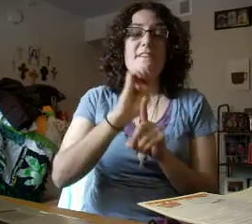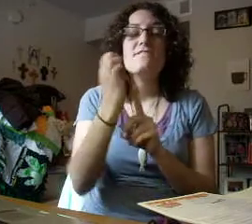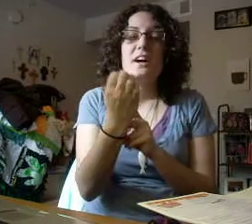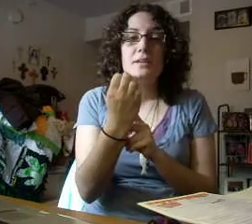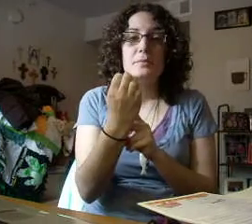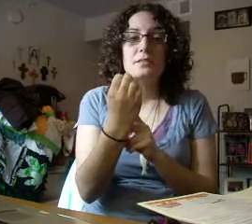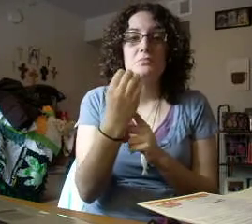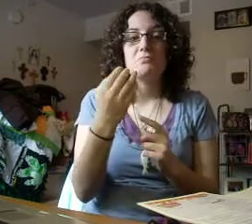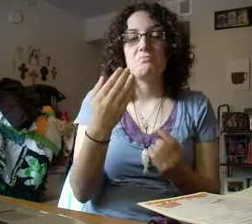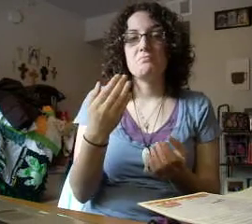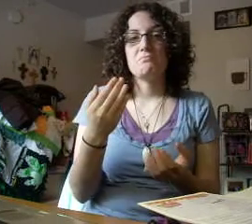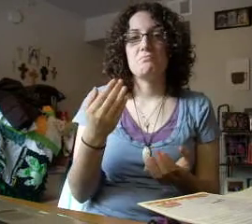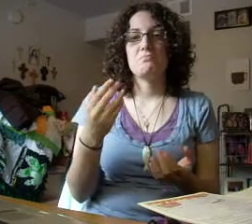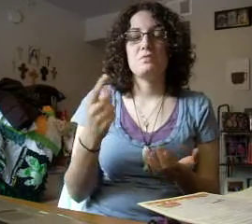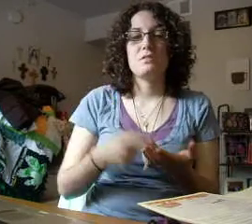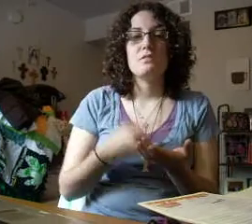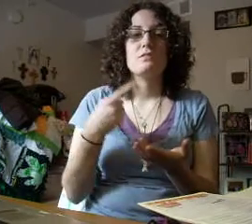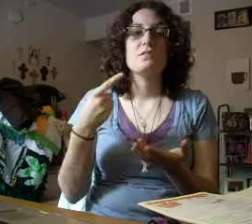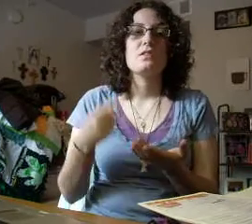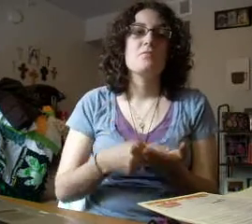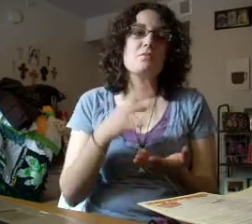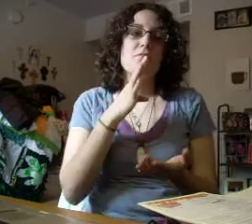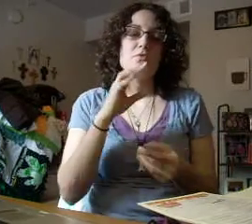Sometimes we talk about the properties of